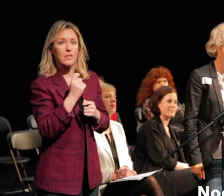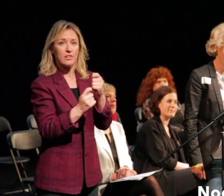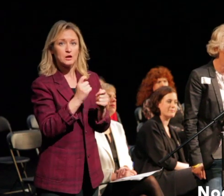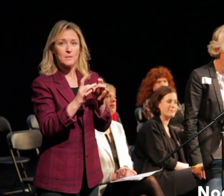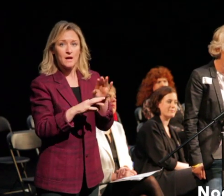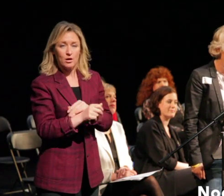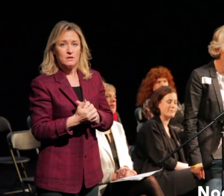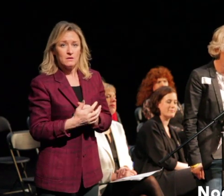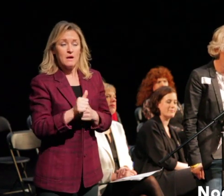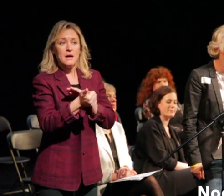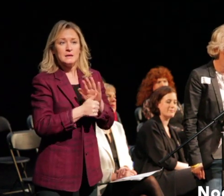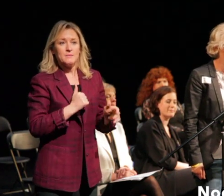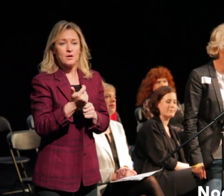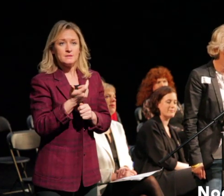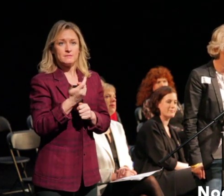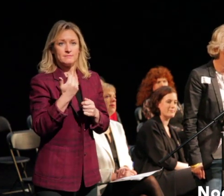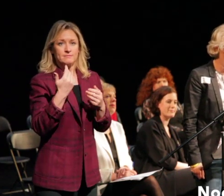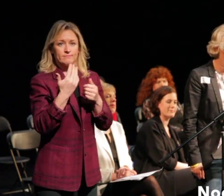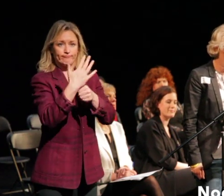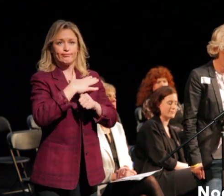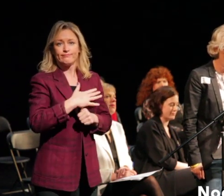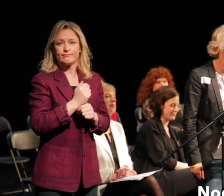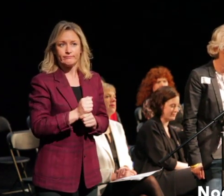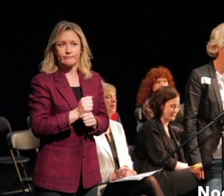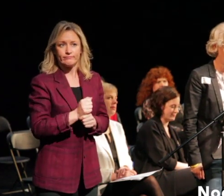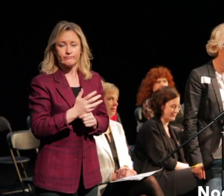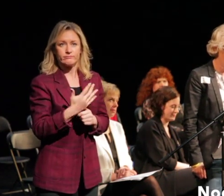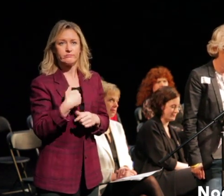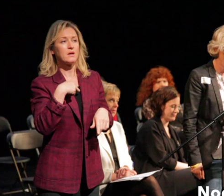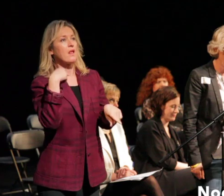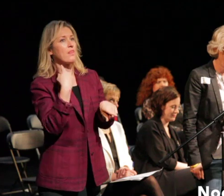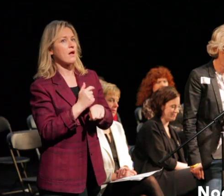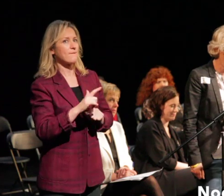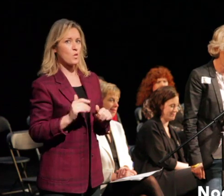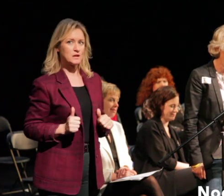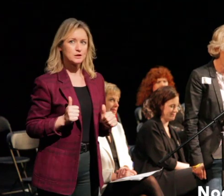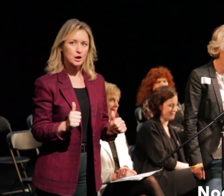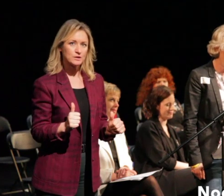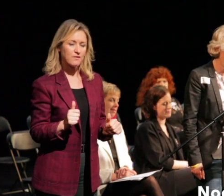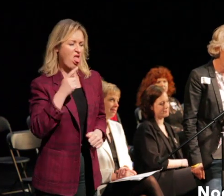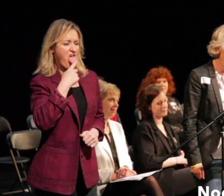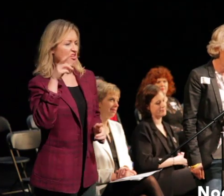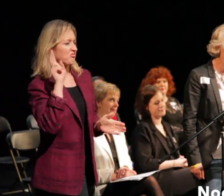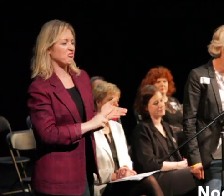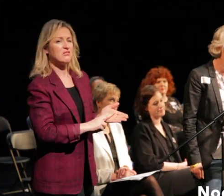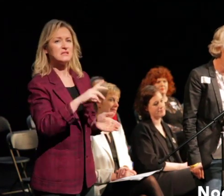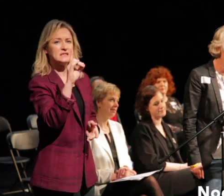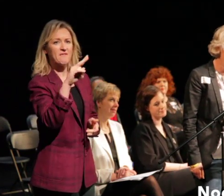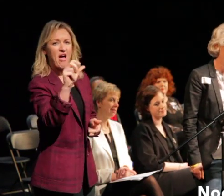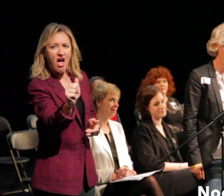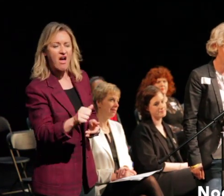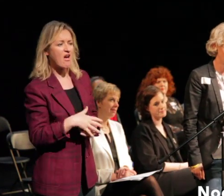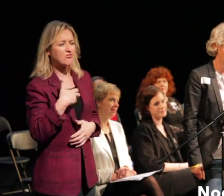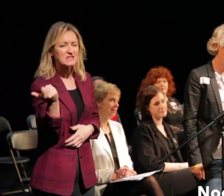Sexism in all shapes and forms. If you were assertive as a female actor, you were called a diva, aggressive, bitch, difficult to work